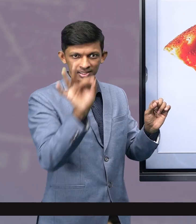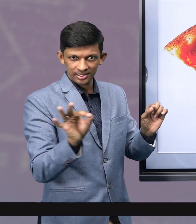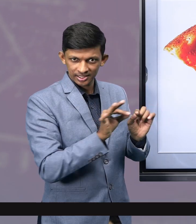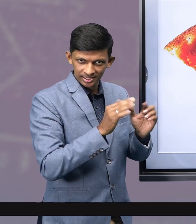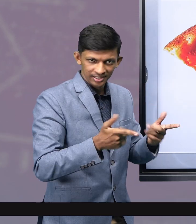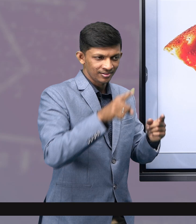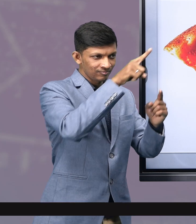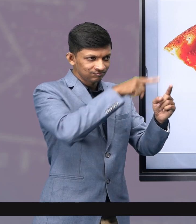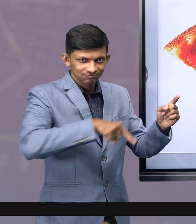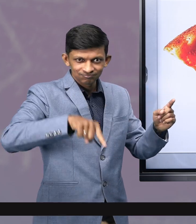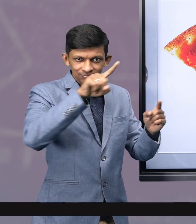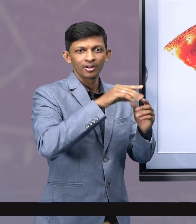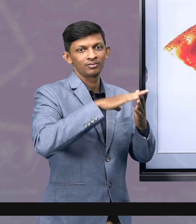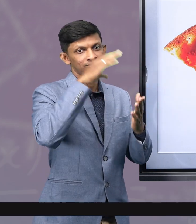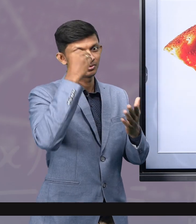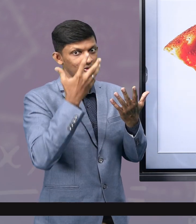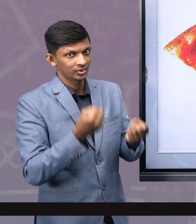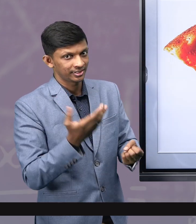quadrilaterals, and circles.